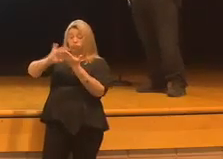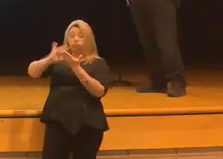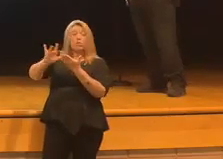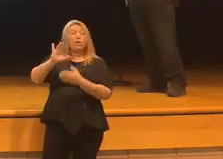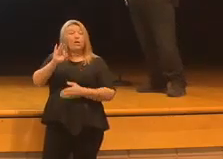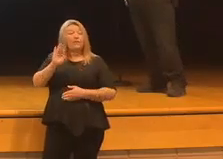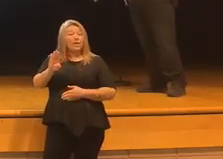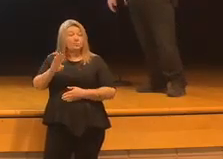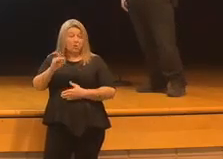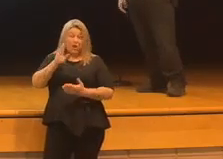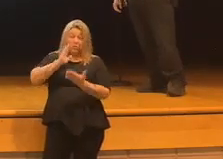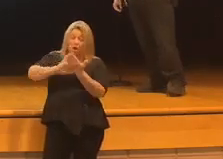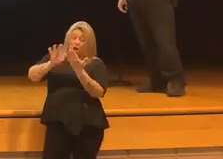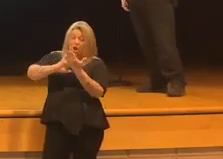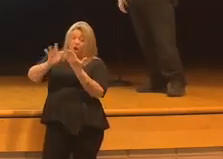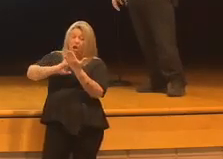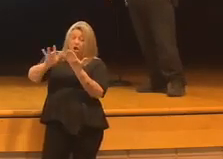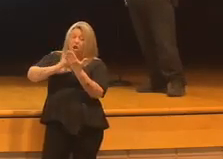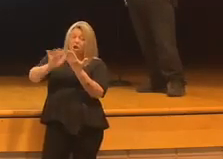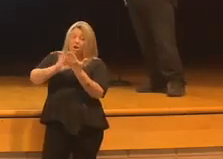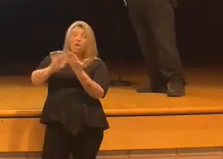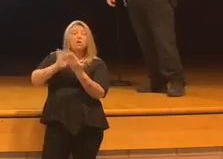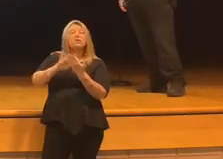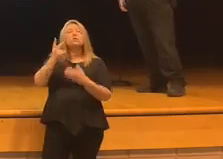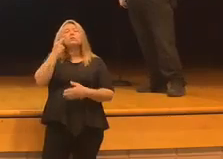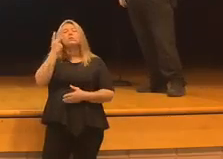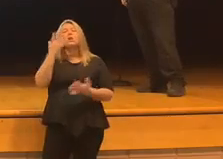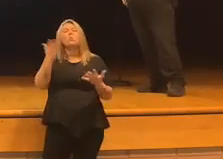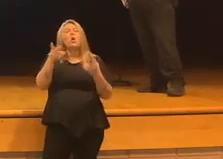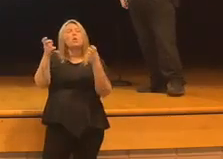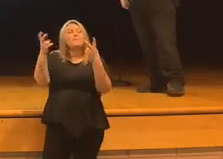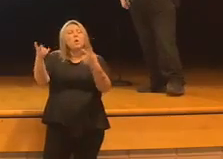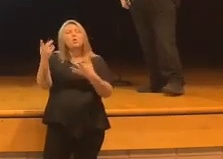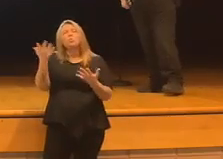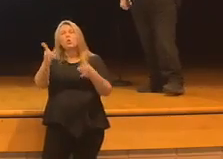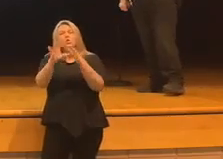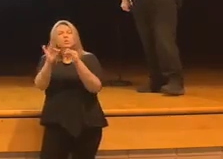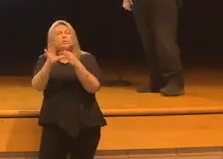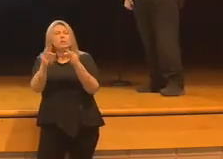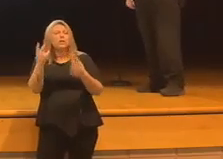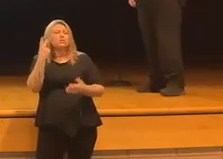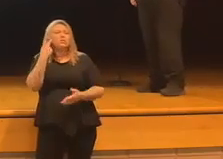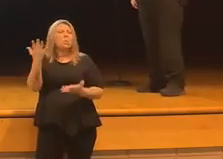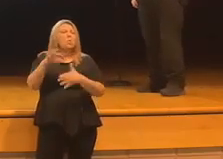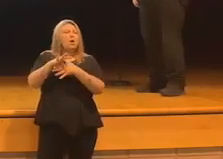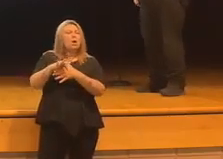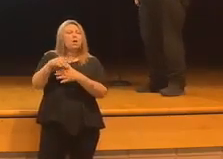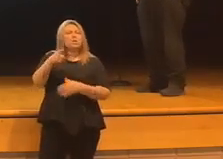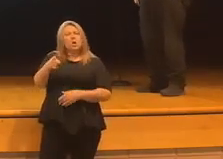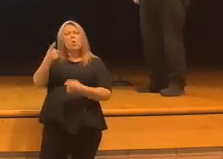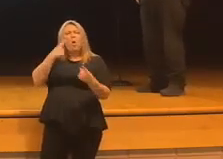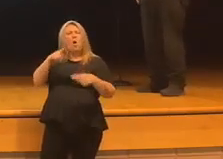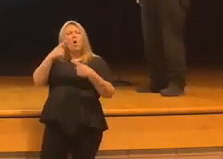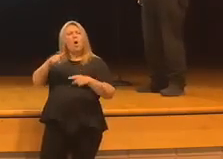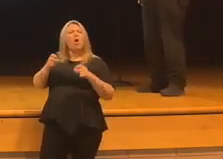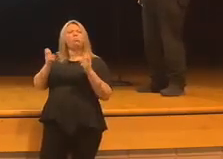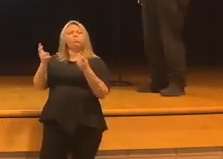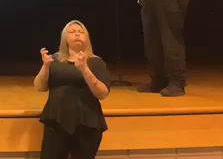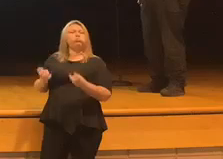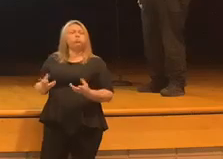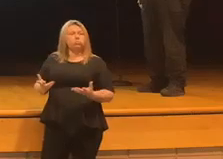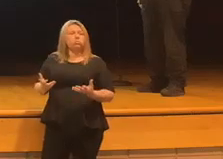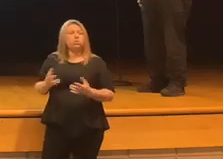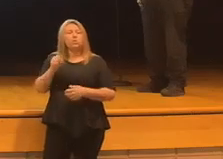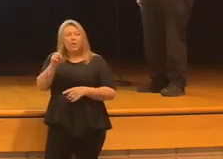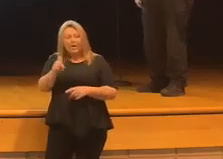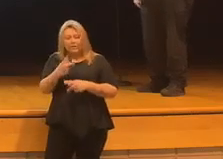that thing all the way back to you first started, just to see what you're saying, what some kind of content's in there. So you gotta be